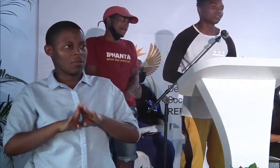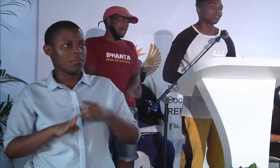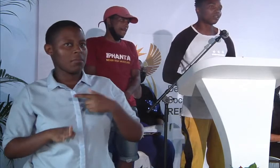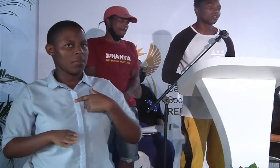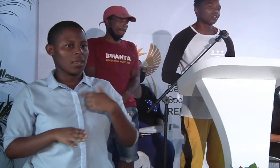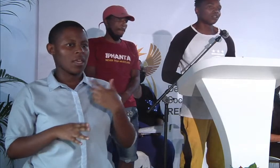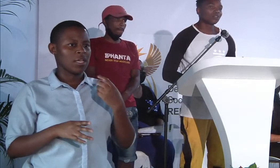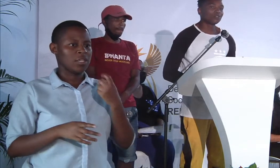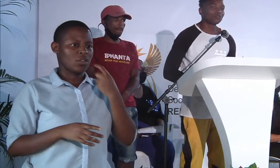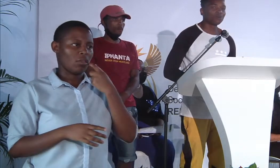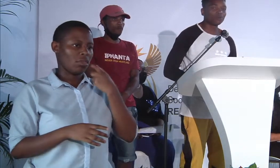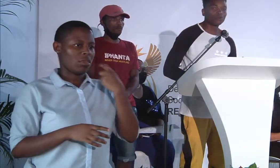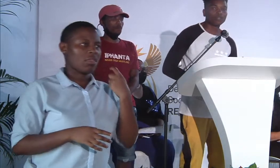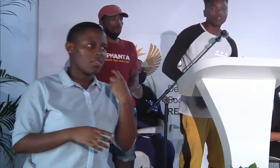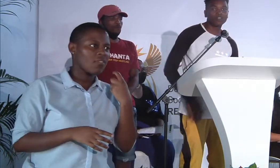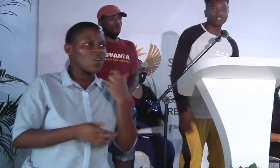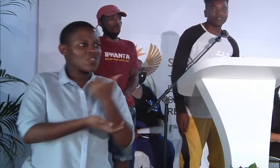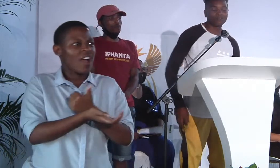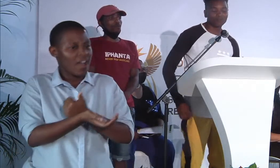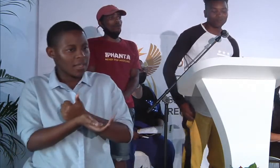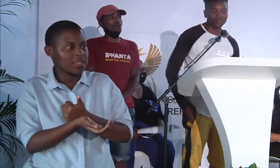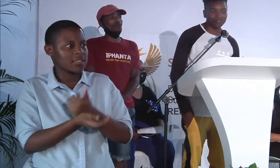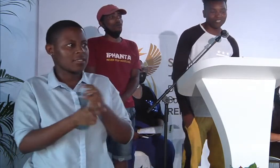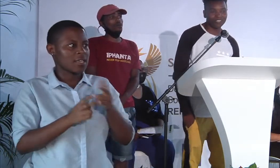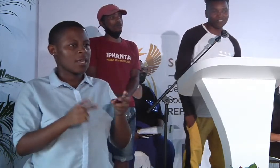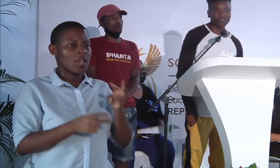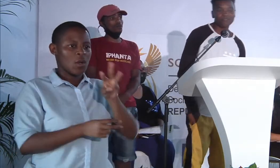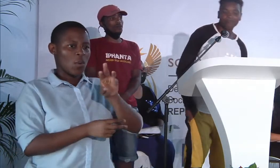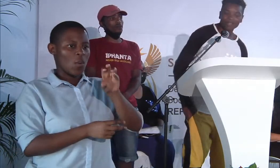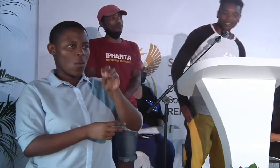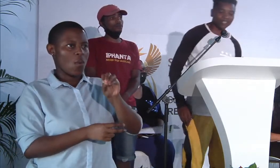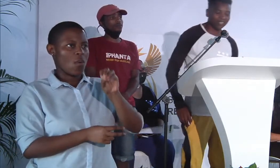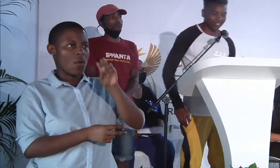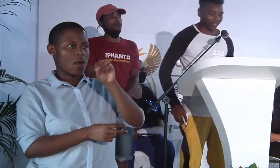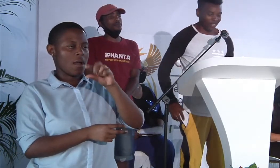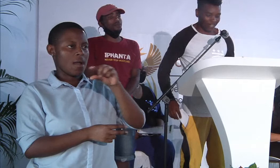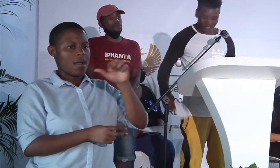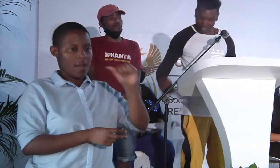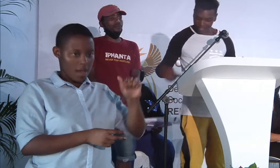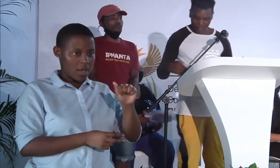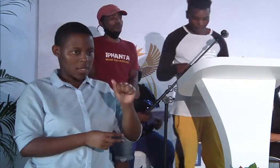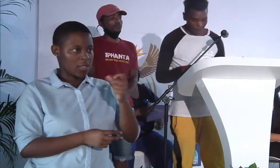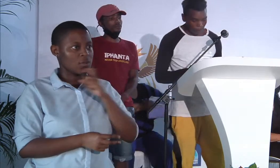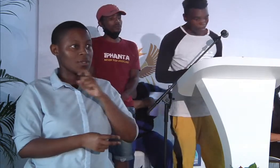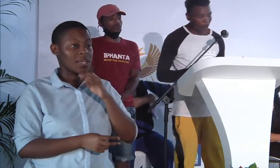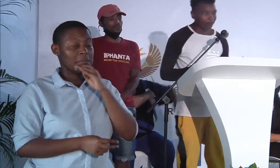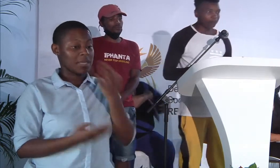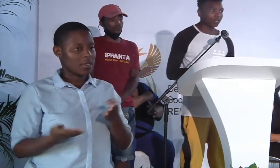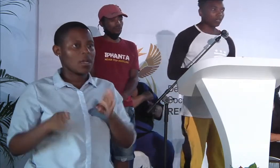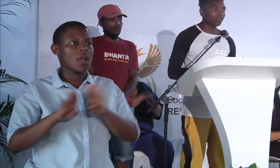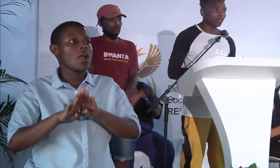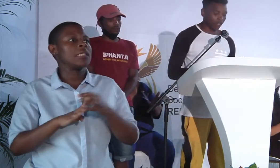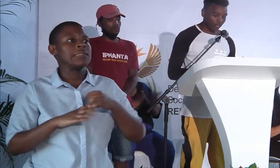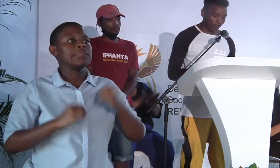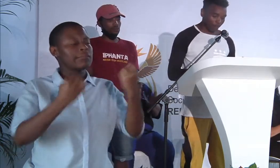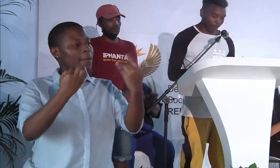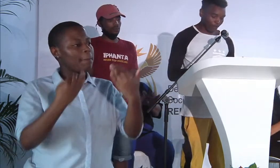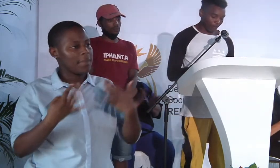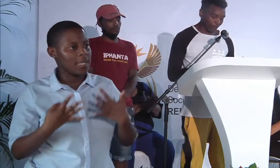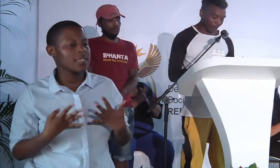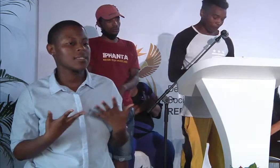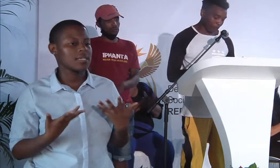streets. So the lockdown to me was kind of a blessing in disguise. I just have